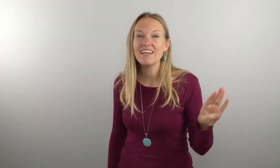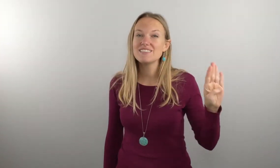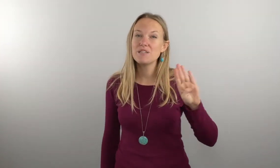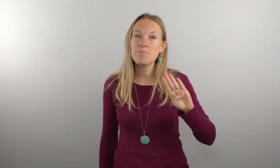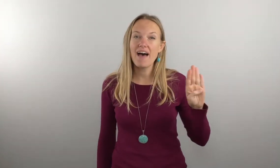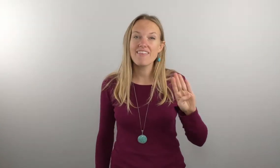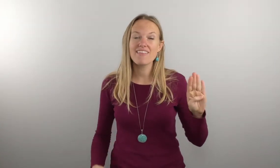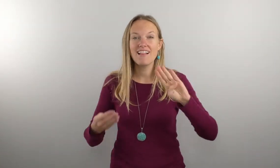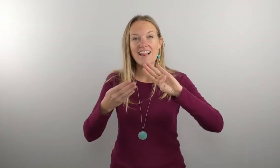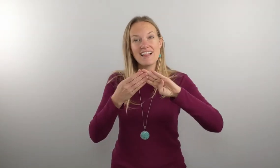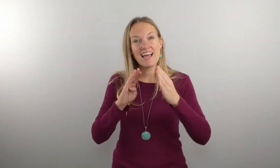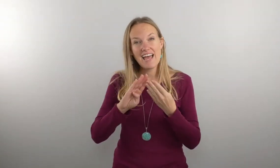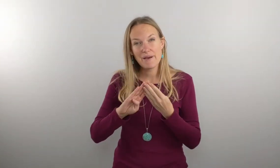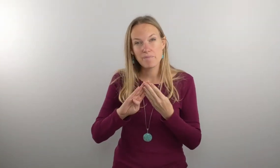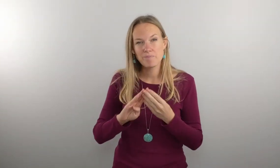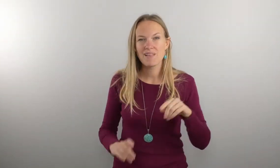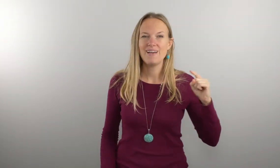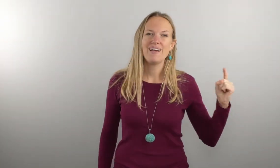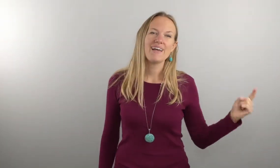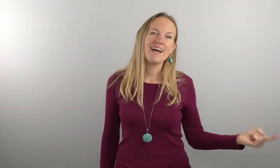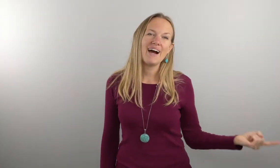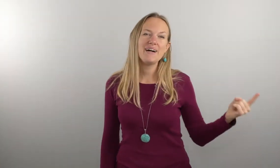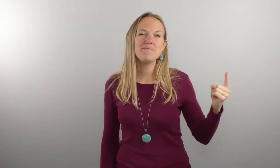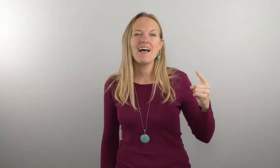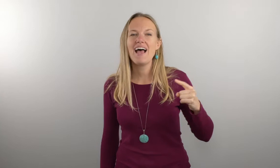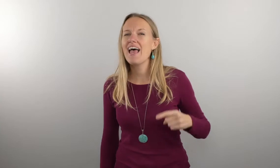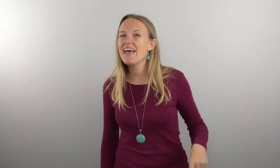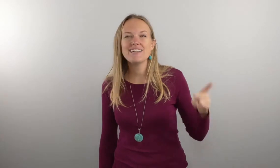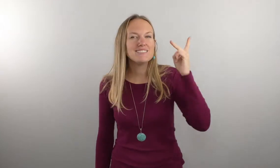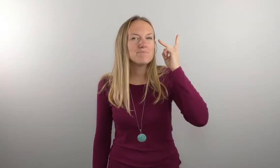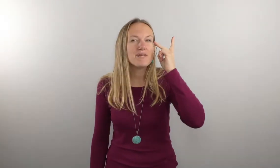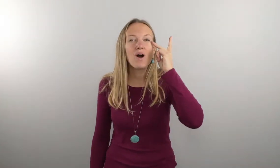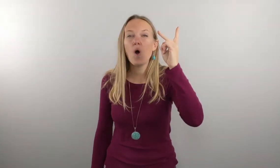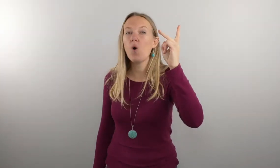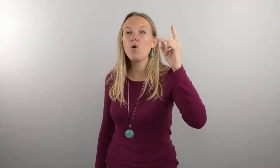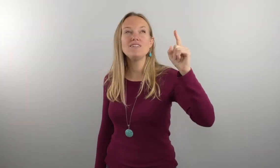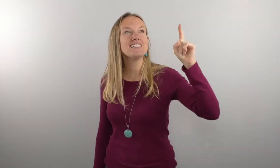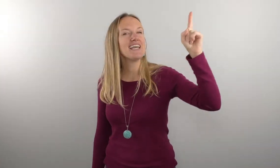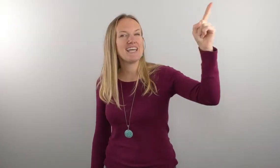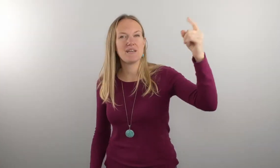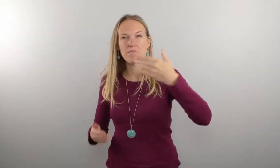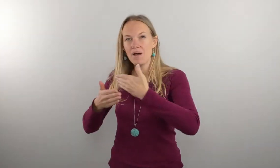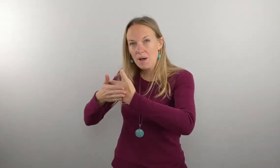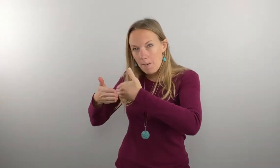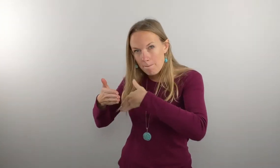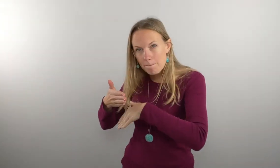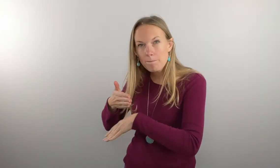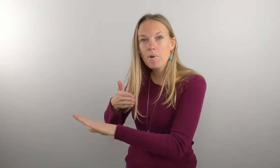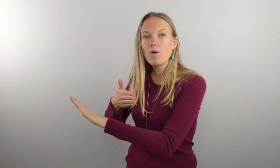to Bethlehem. Come and behold him,